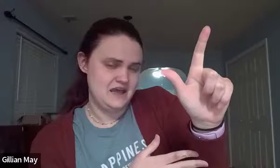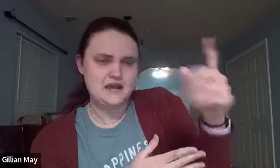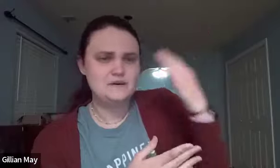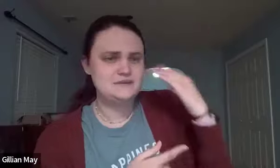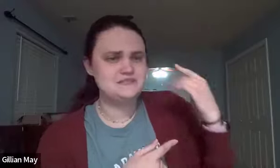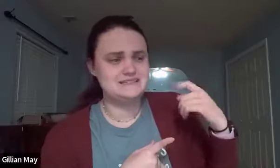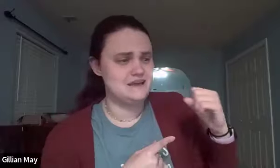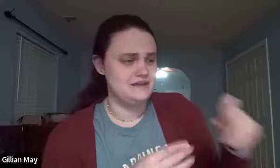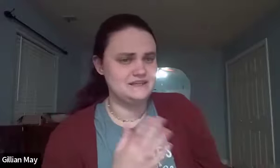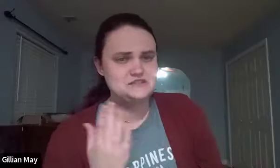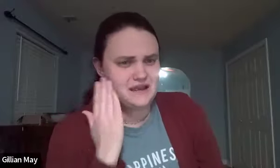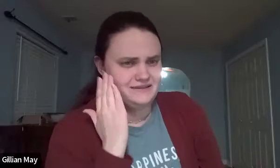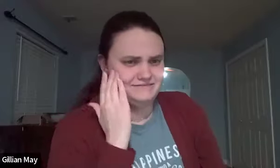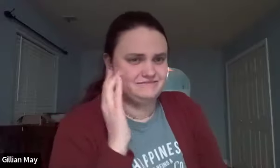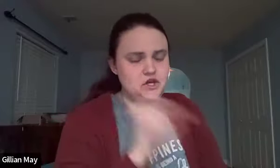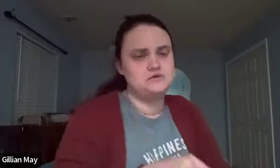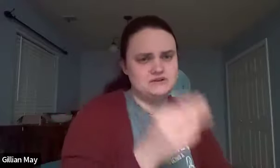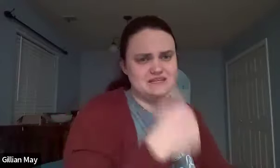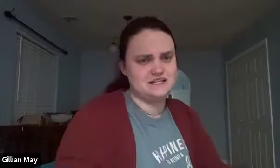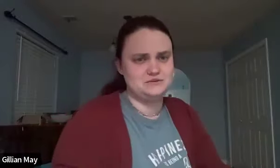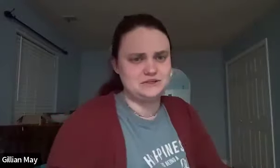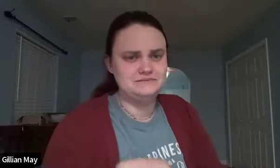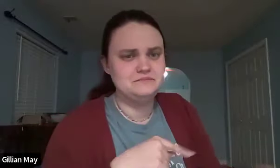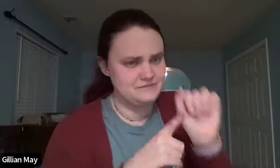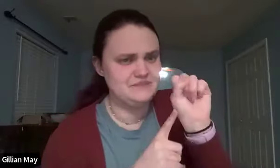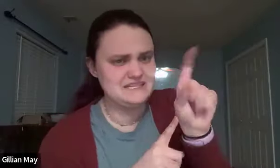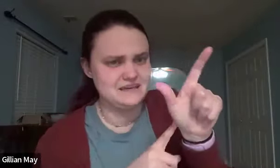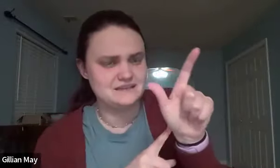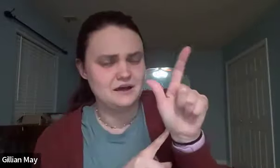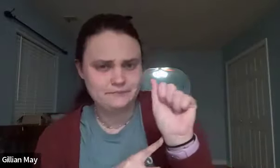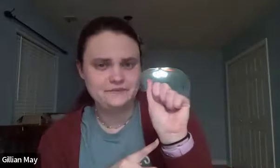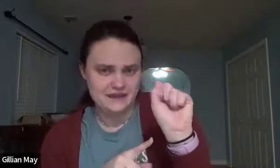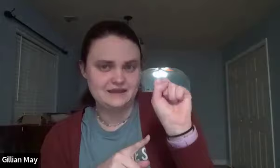I know I keep saying sign. That's just my go-to is the next word, but it's ASL. ASL.